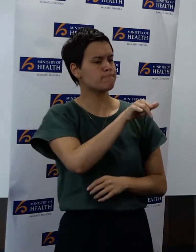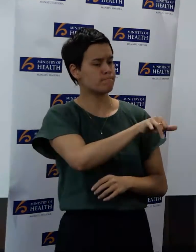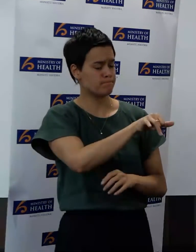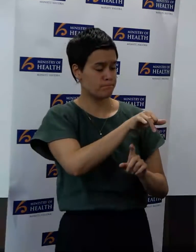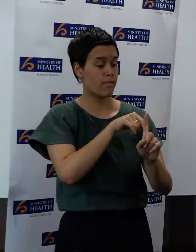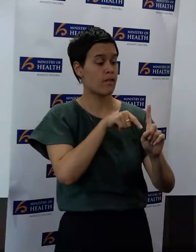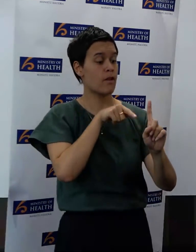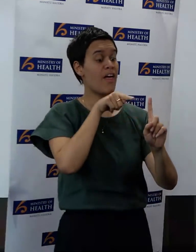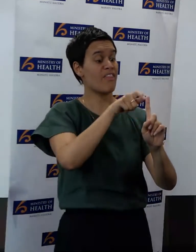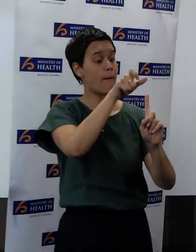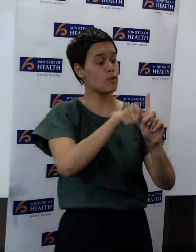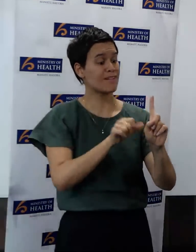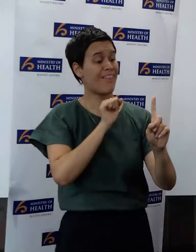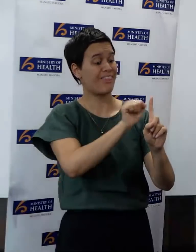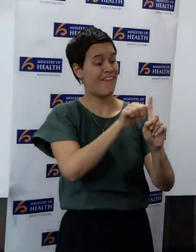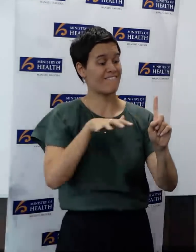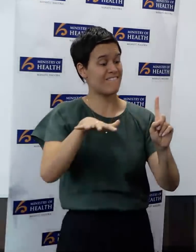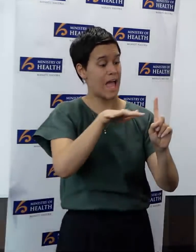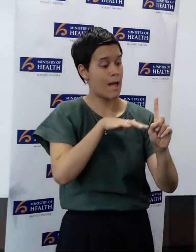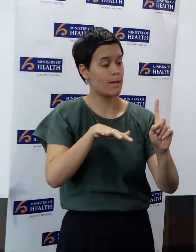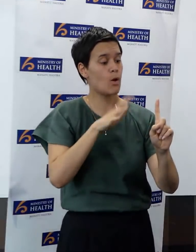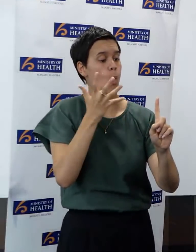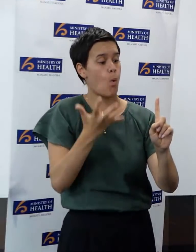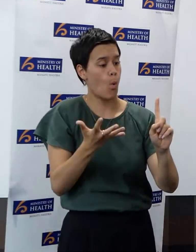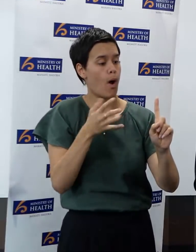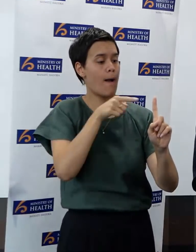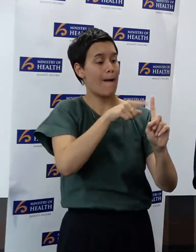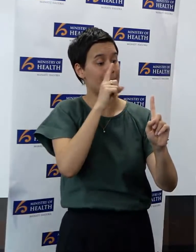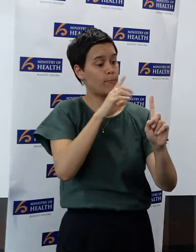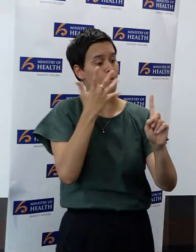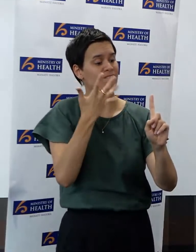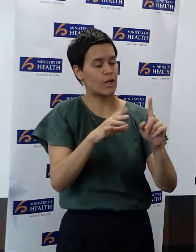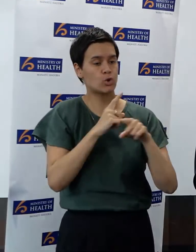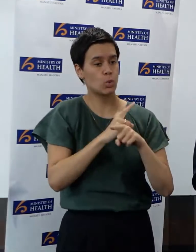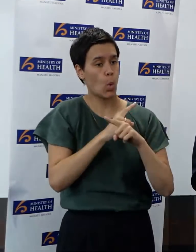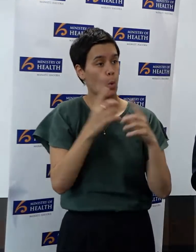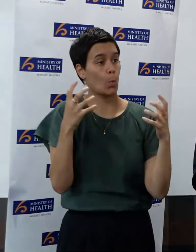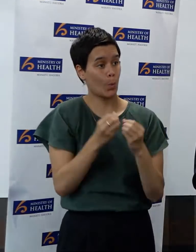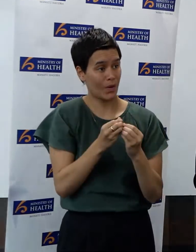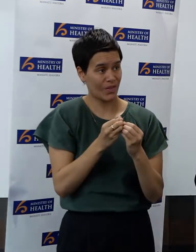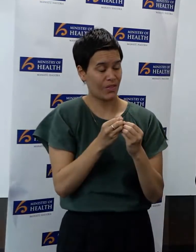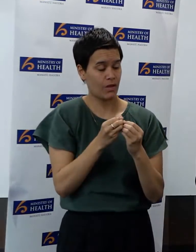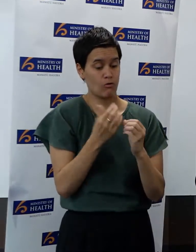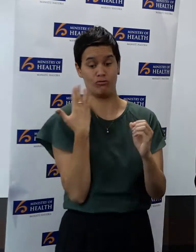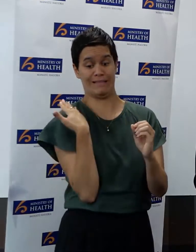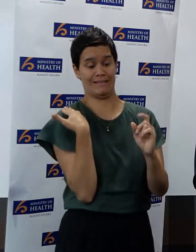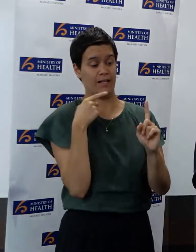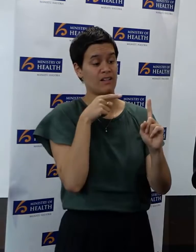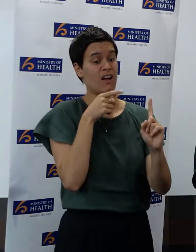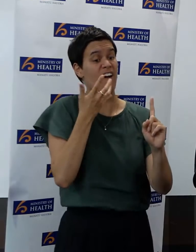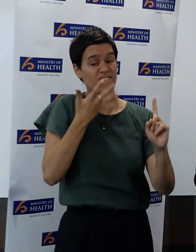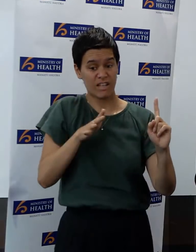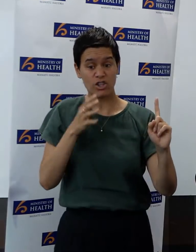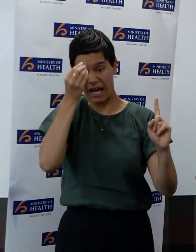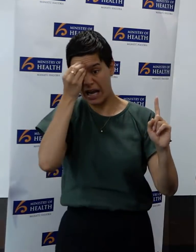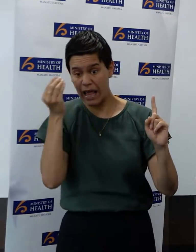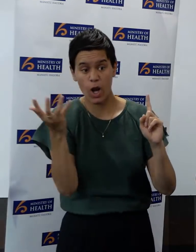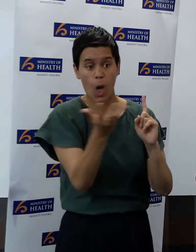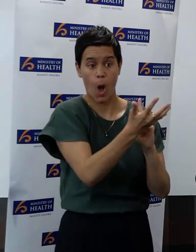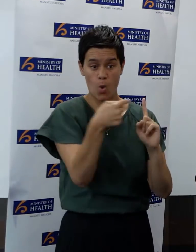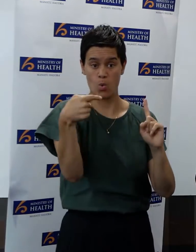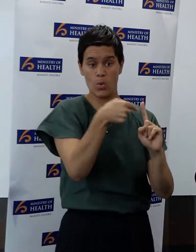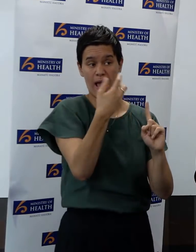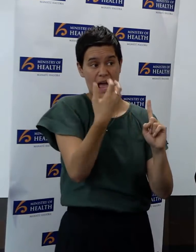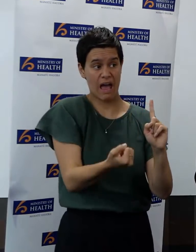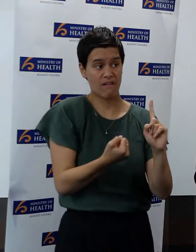that person or people that they've been in contact with, what's happening with them? So I don't have the details there, but of course, if it's a suspected case, then there